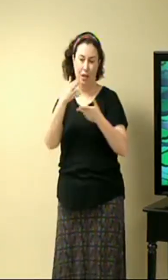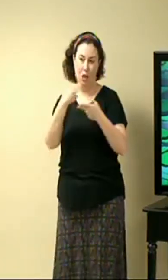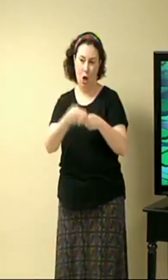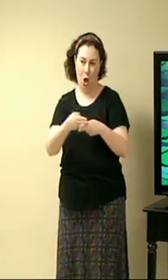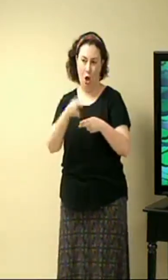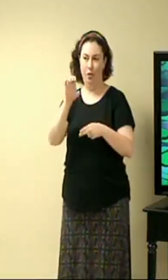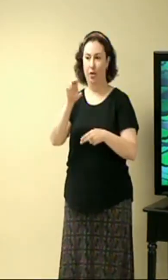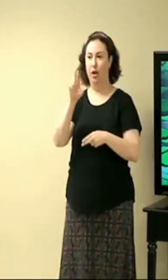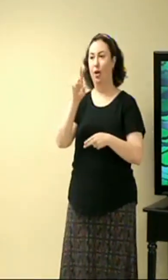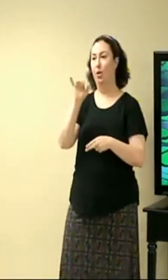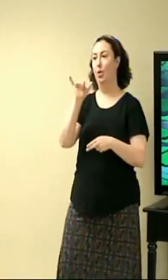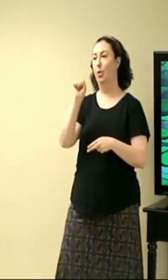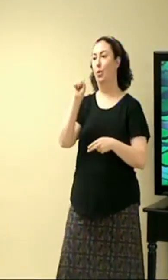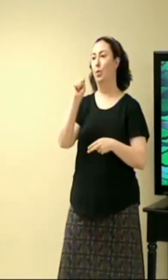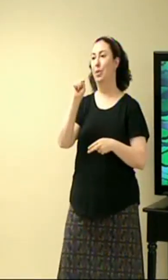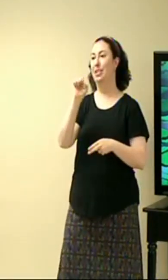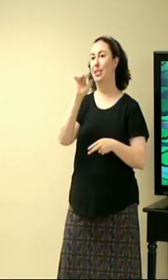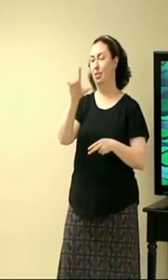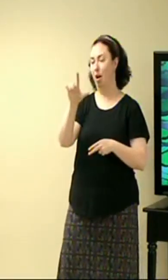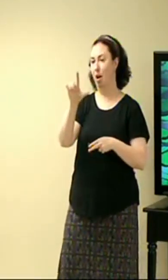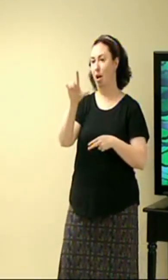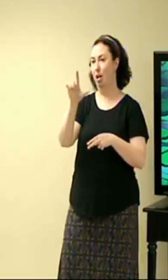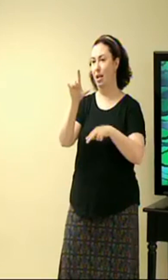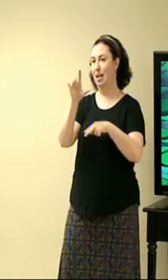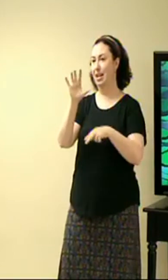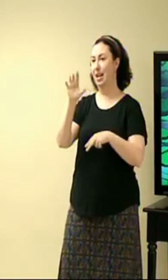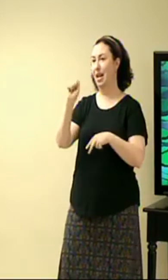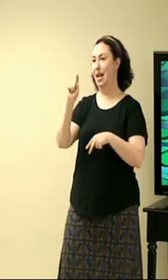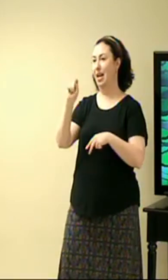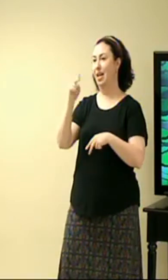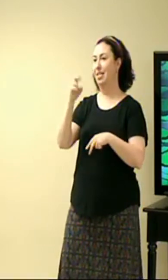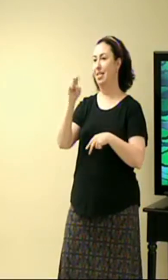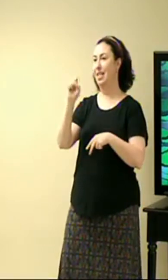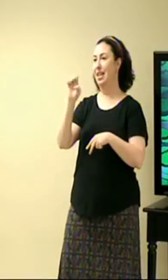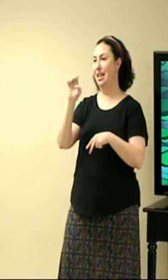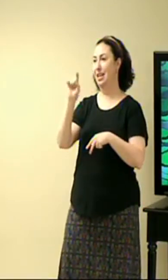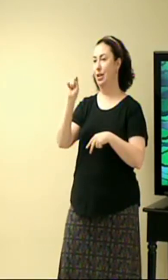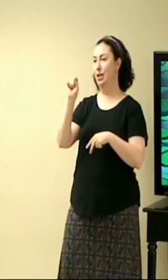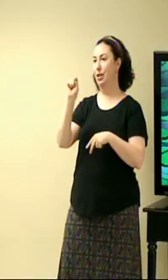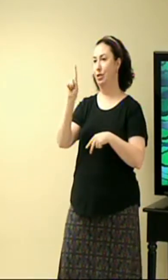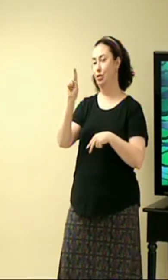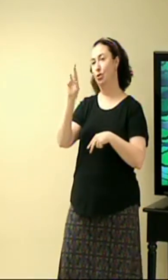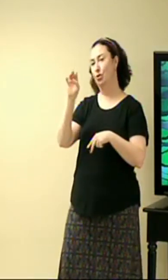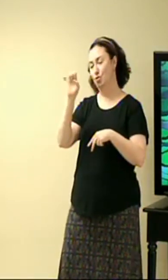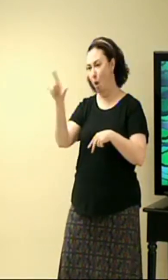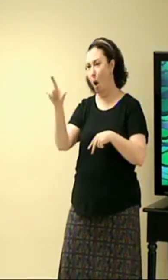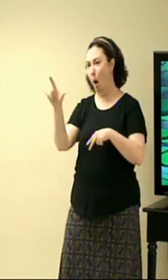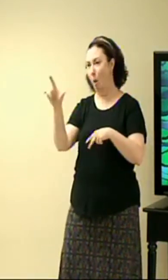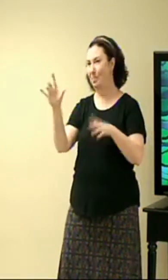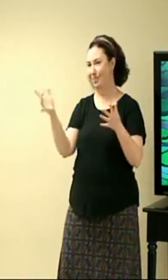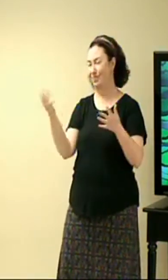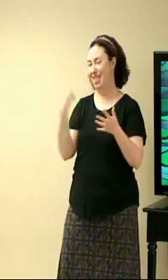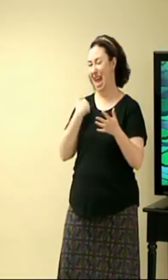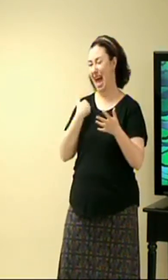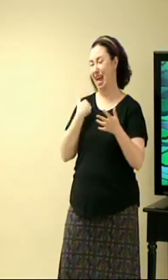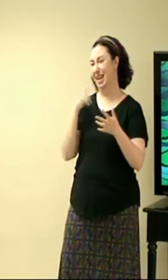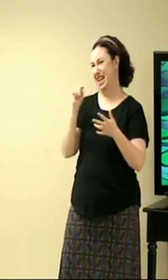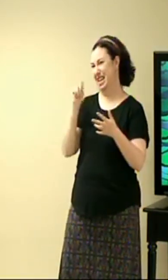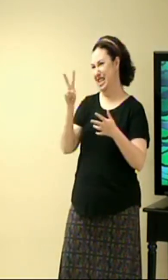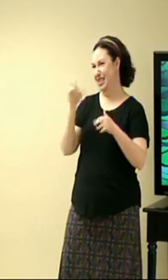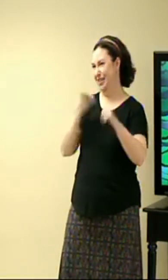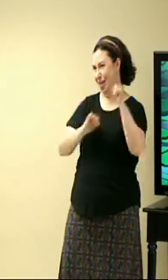mega church. They had their own television show called The Hour of Power. But the big thing behind the Crystal Cathedral is they preach the prosperity gospel, which is